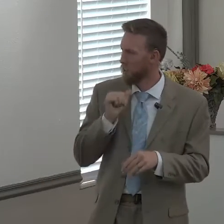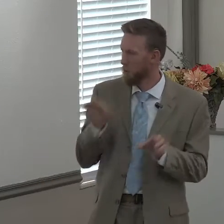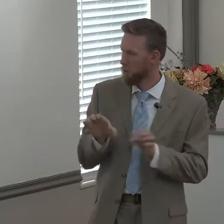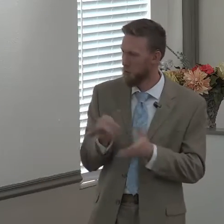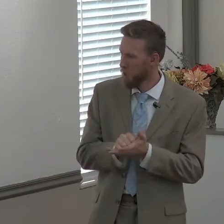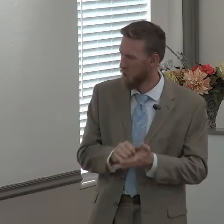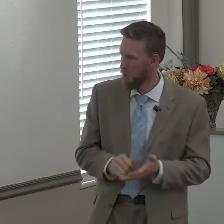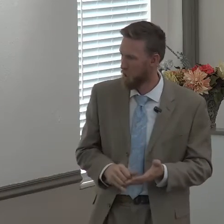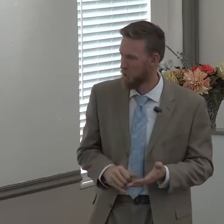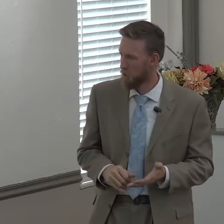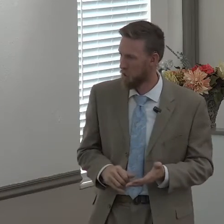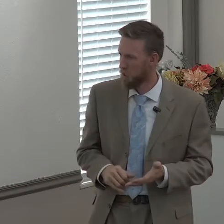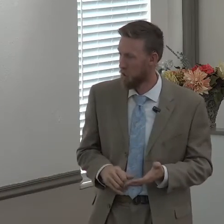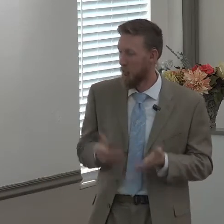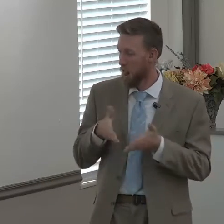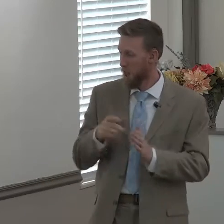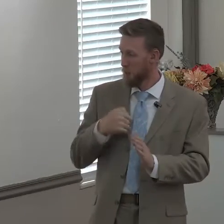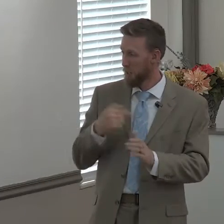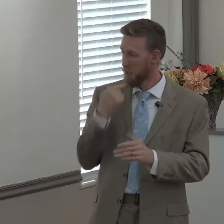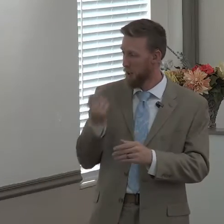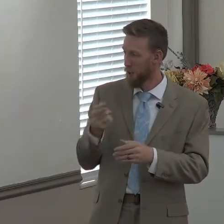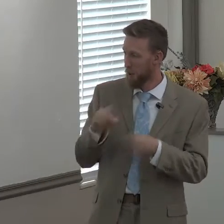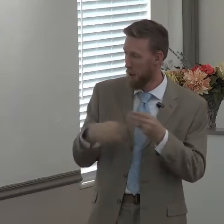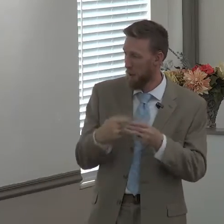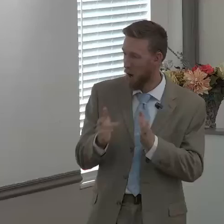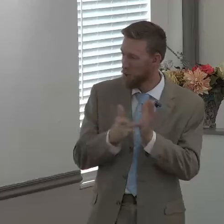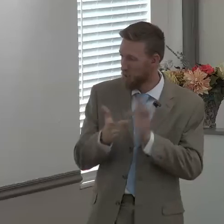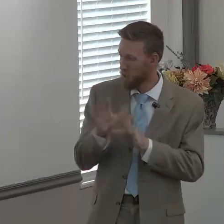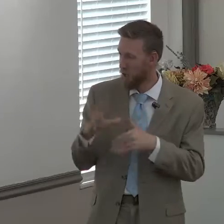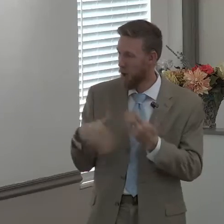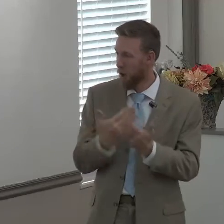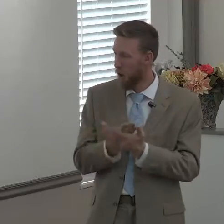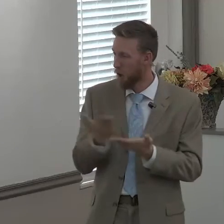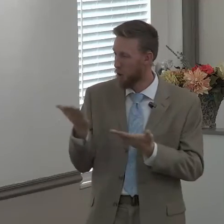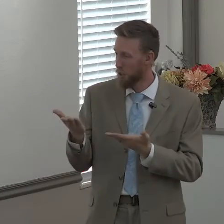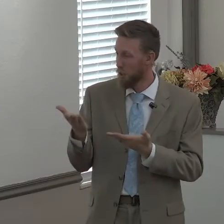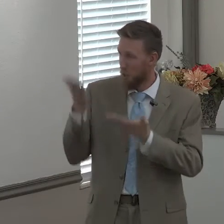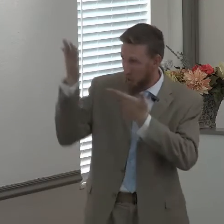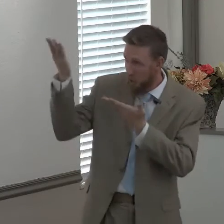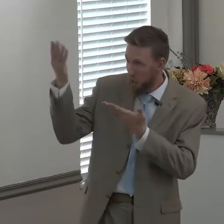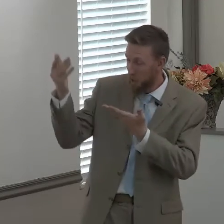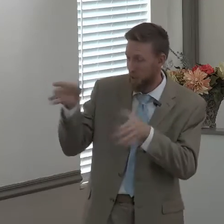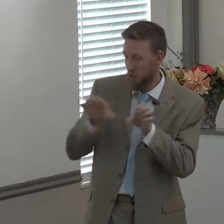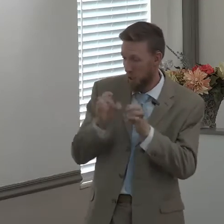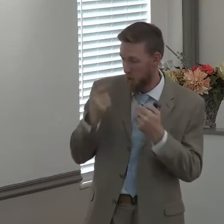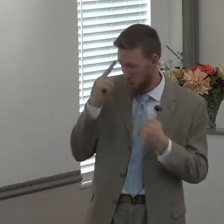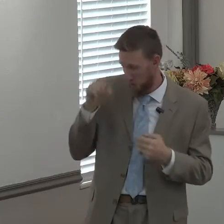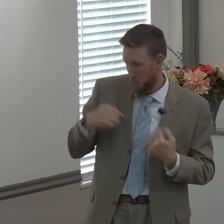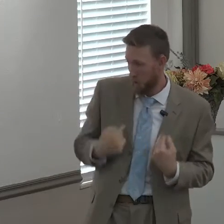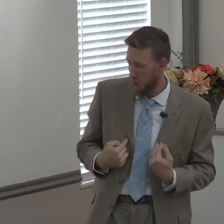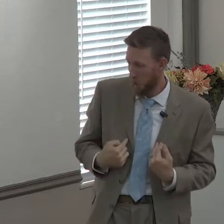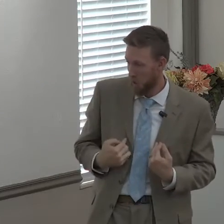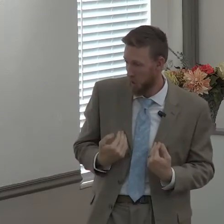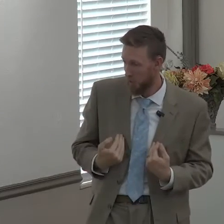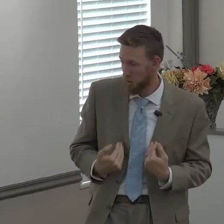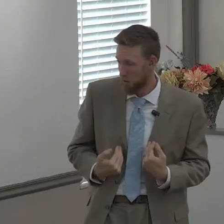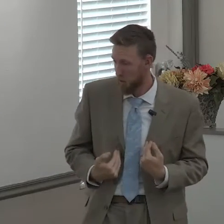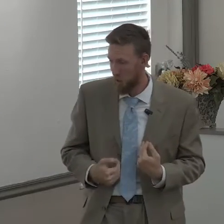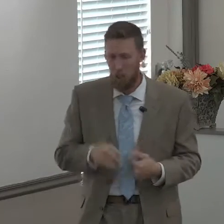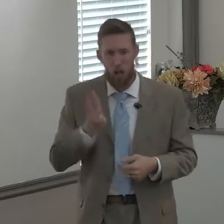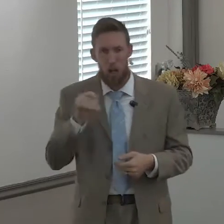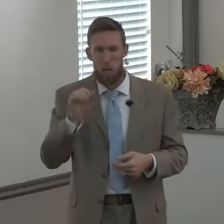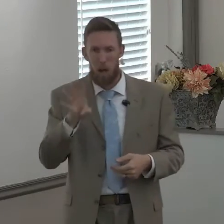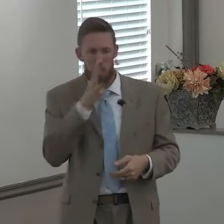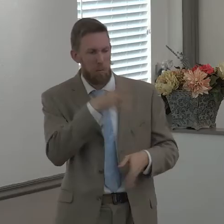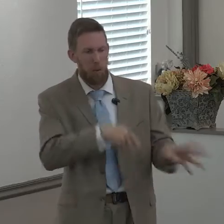And all of a sudden, hey, Tom, let's go out and tip some beer. And Tom said, no, Bob, I don't do that anymore. I love the